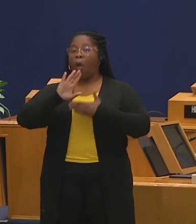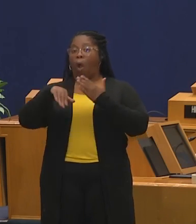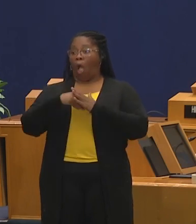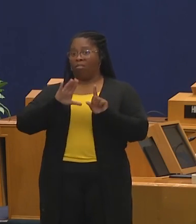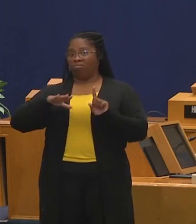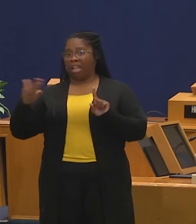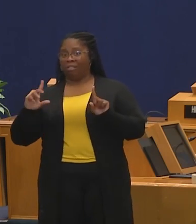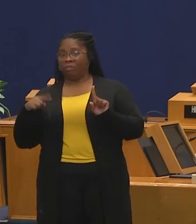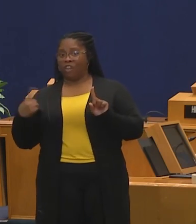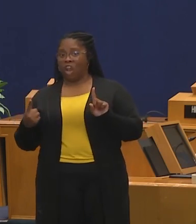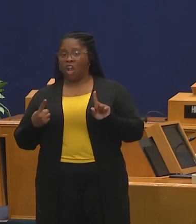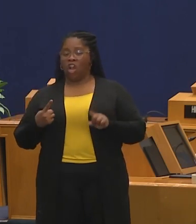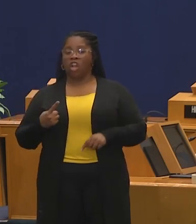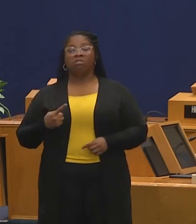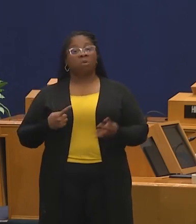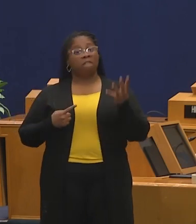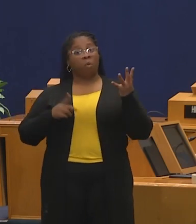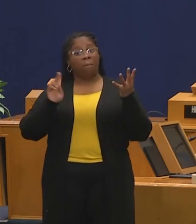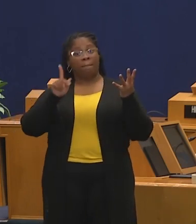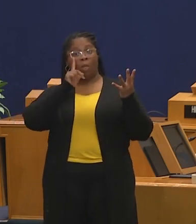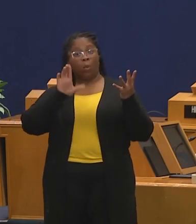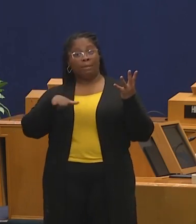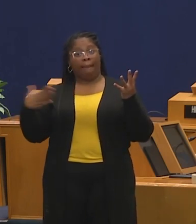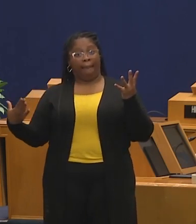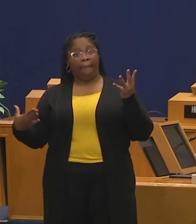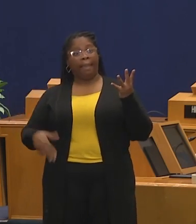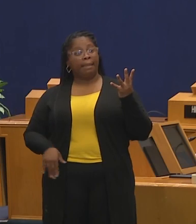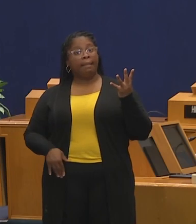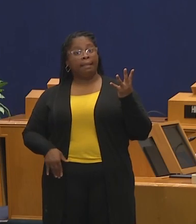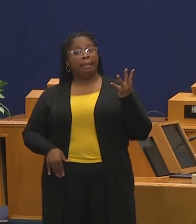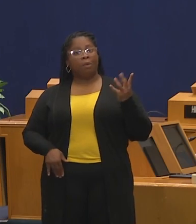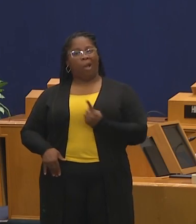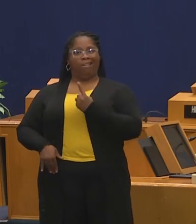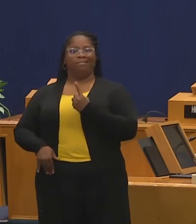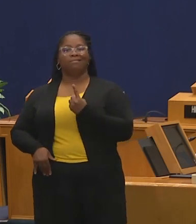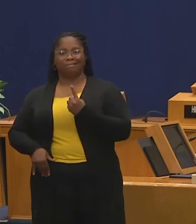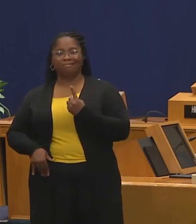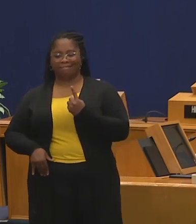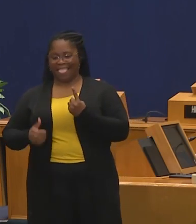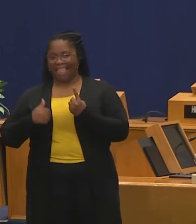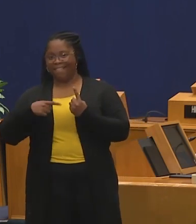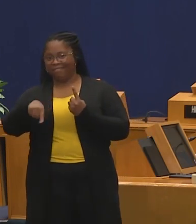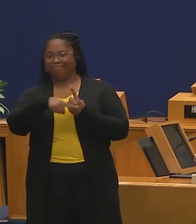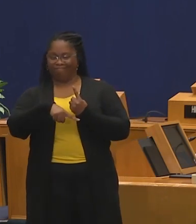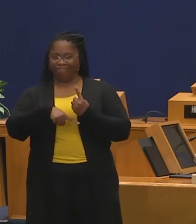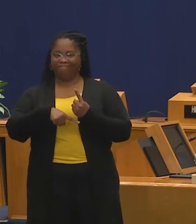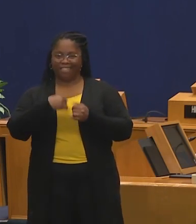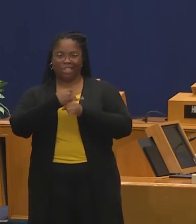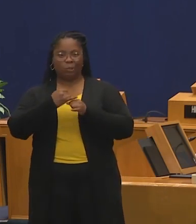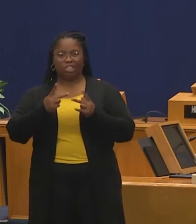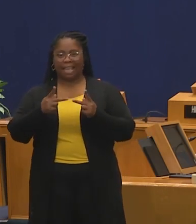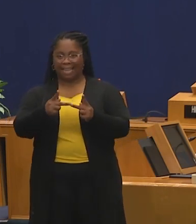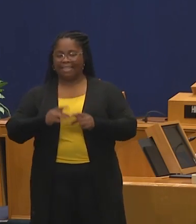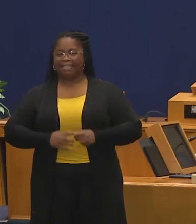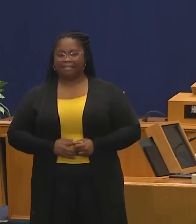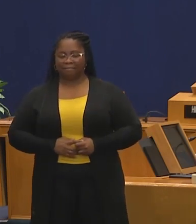So more than 1 in 4 people who have died were people who were residing in an institutional setting. We're